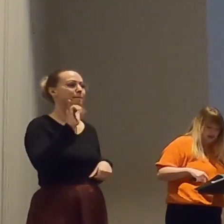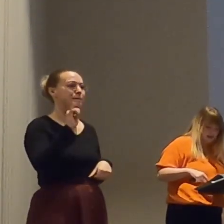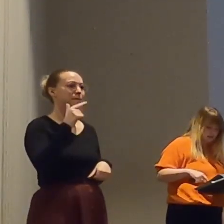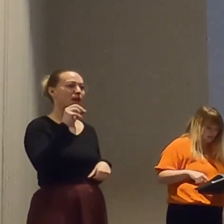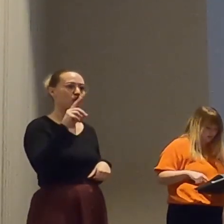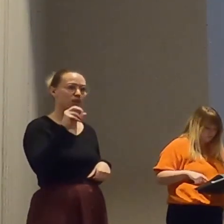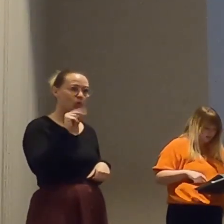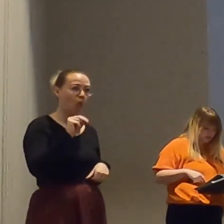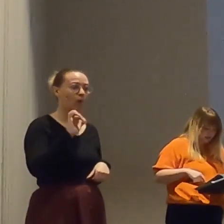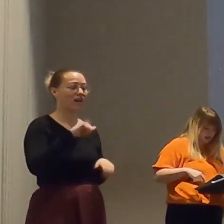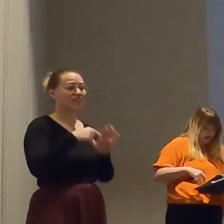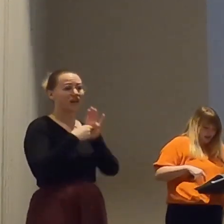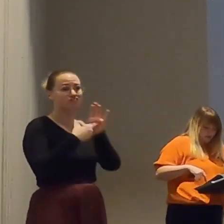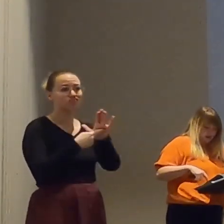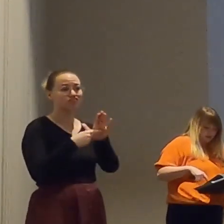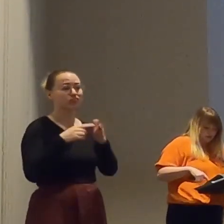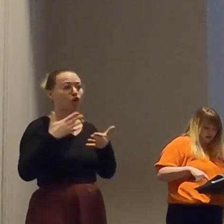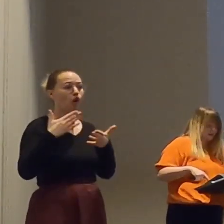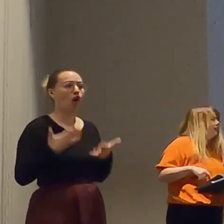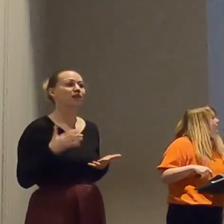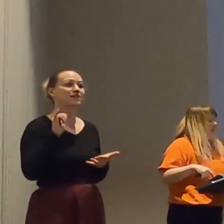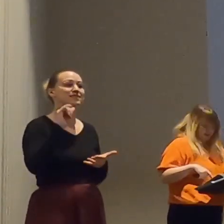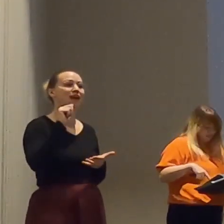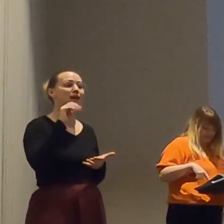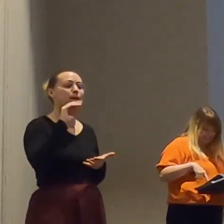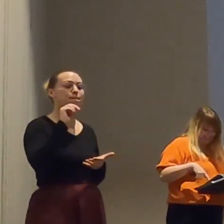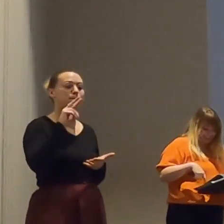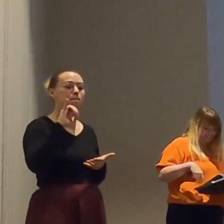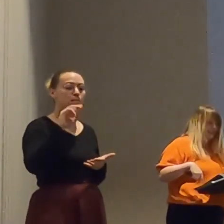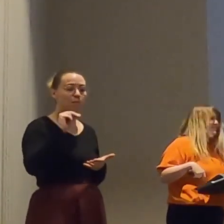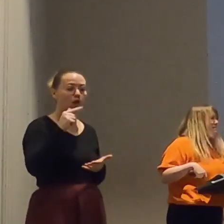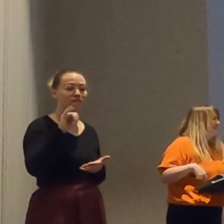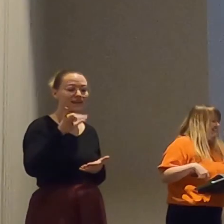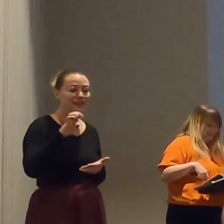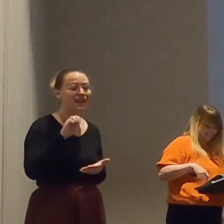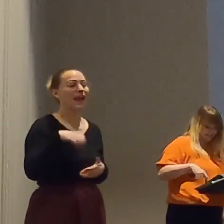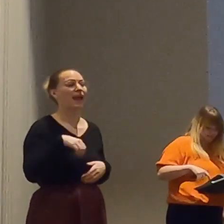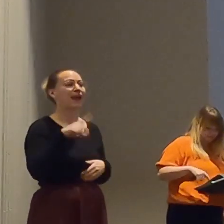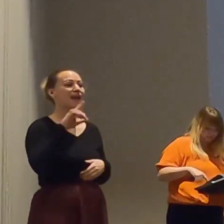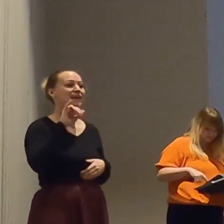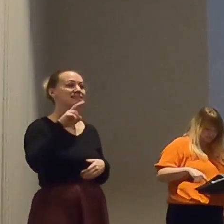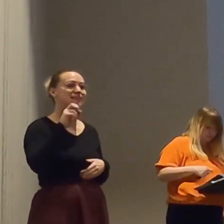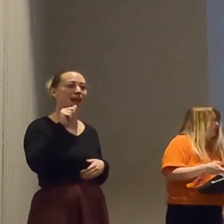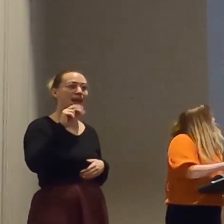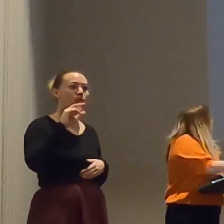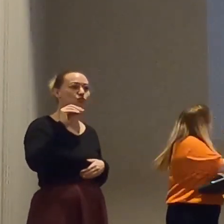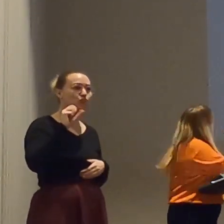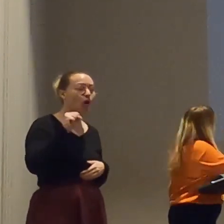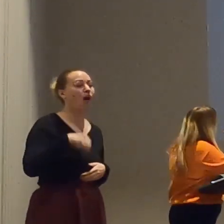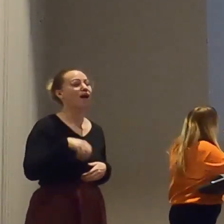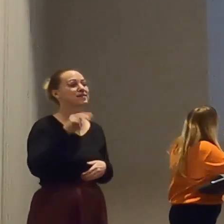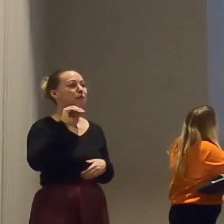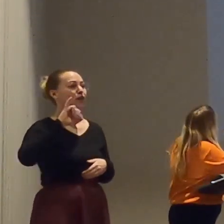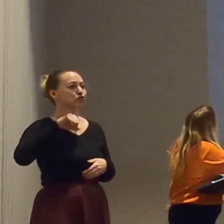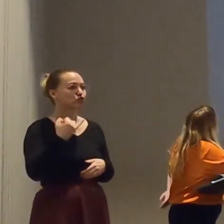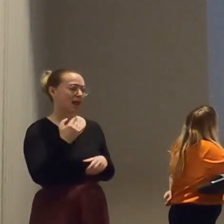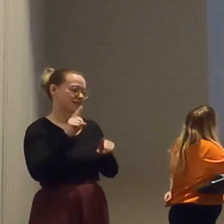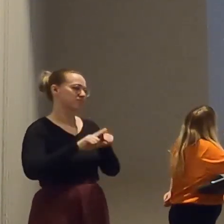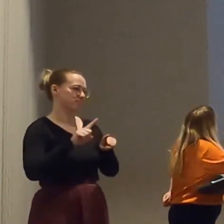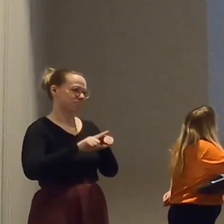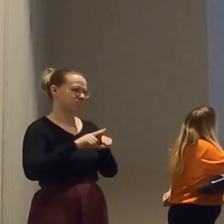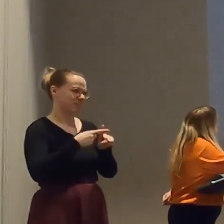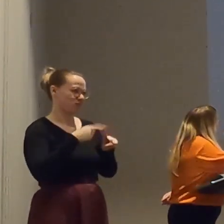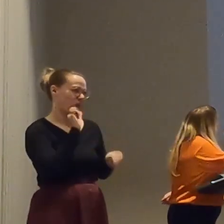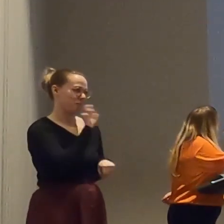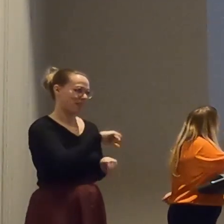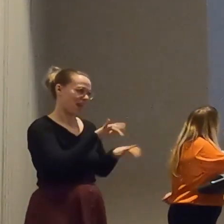Marvin Gaye, Stevie Wonder, Diana Ross and Michael Jackson. Here we have